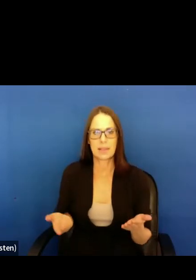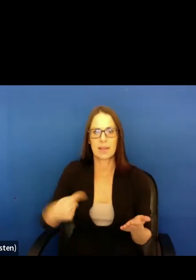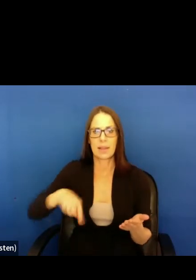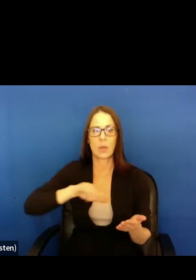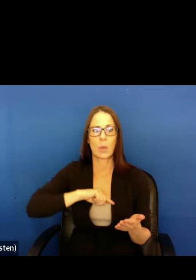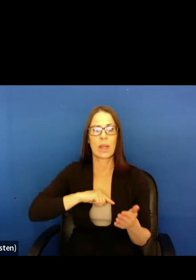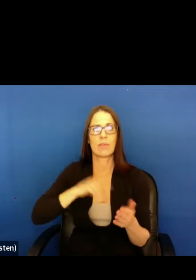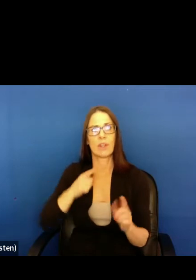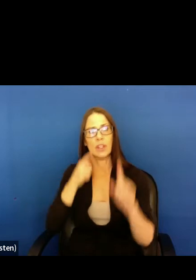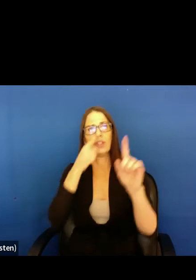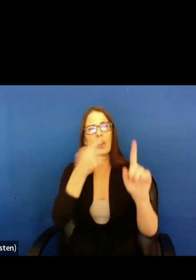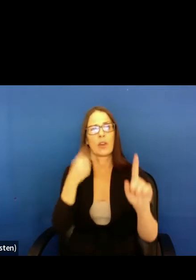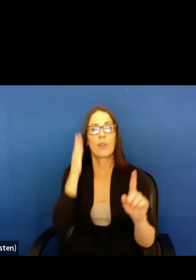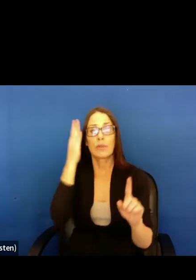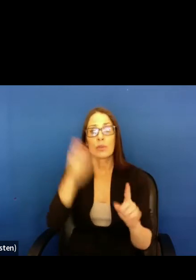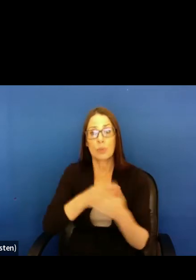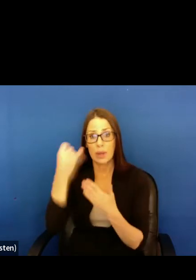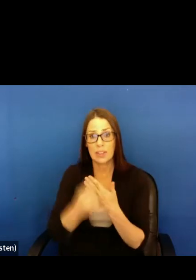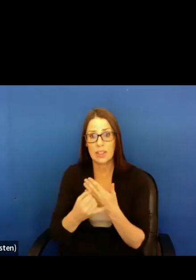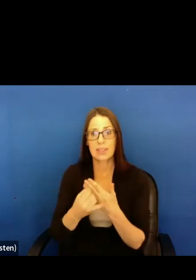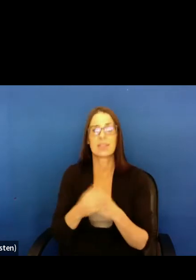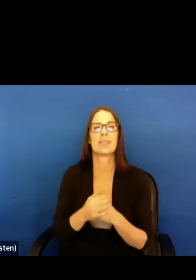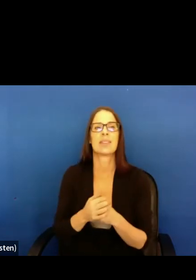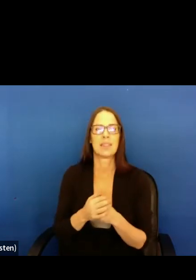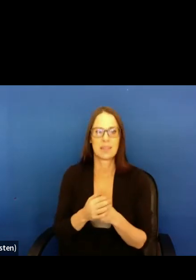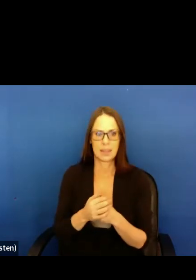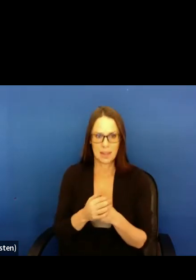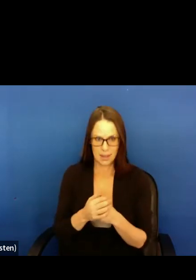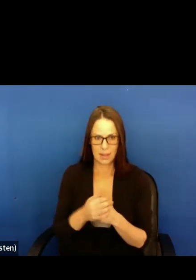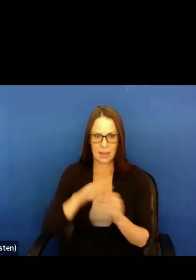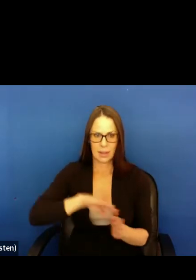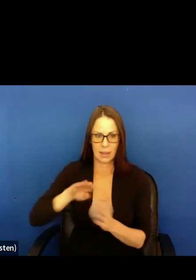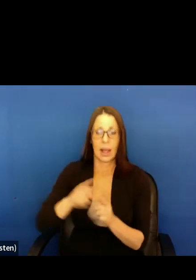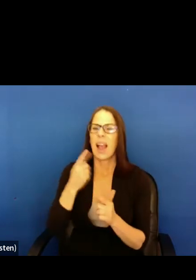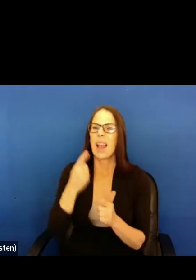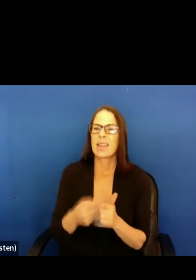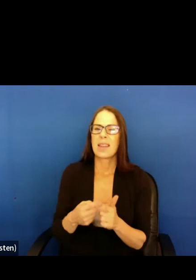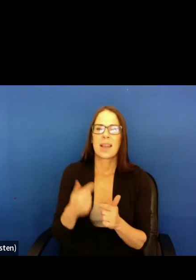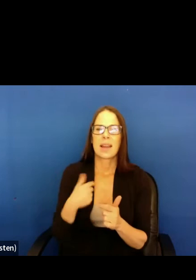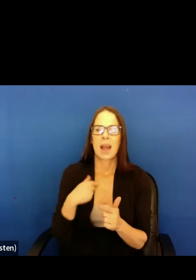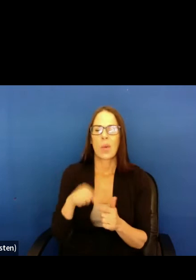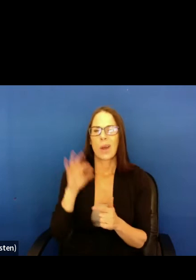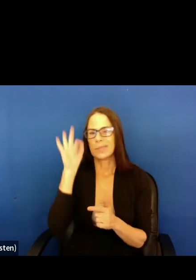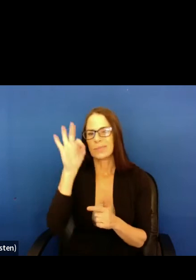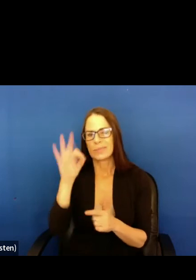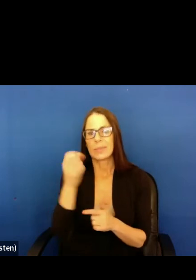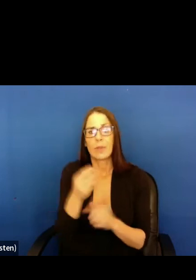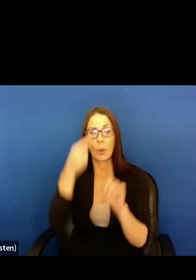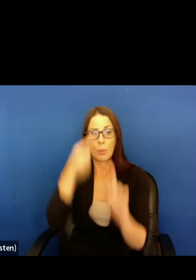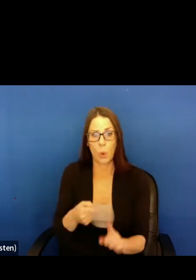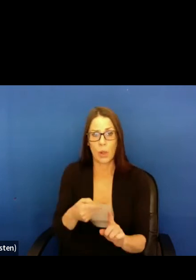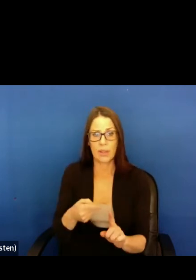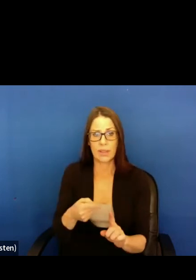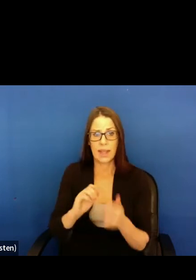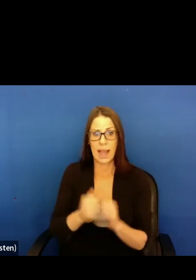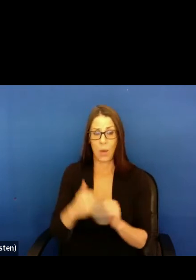targeted as future projects, and then sort of give a couple of points of how I think we're going to be moving forward